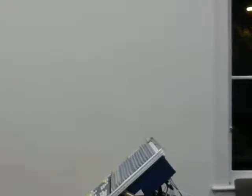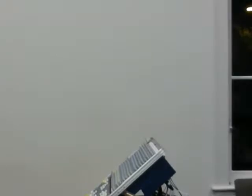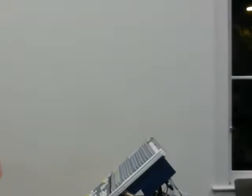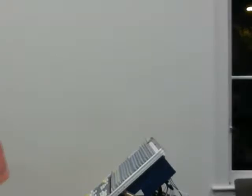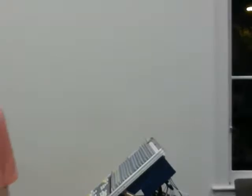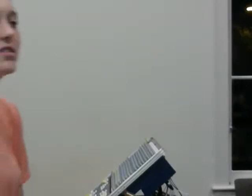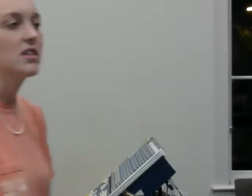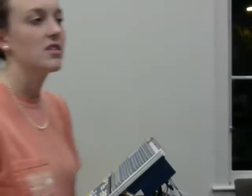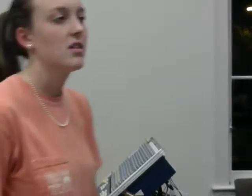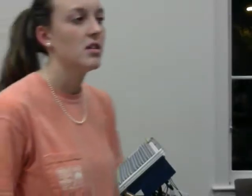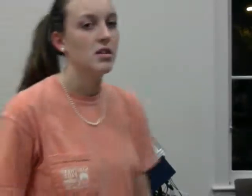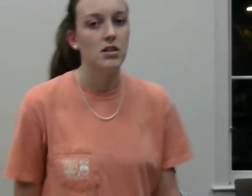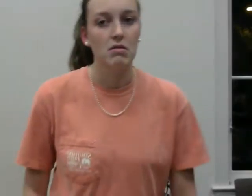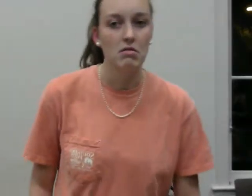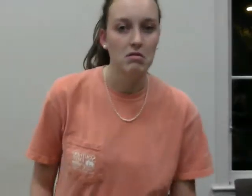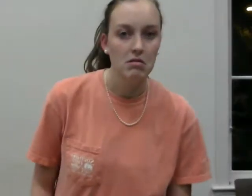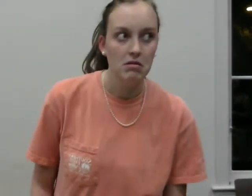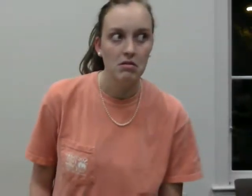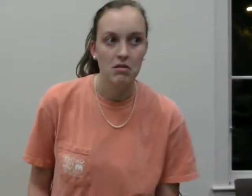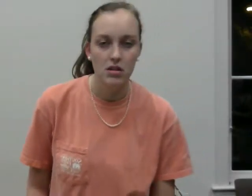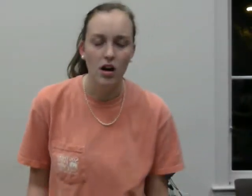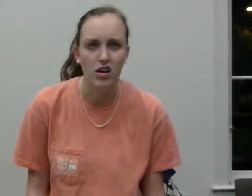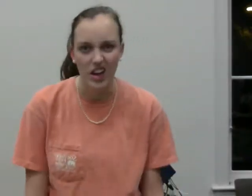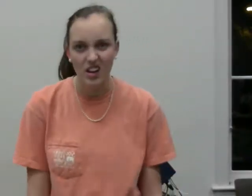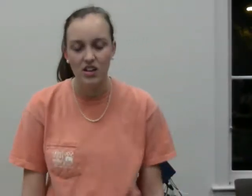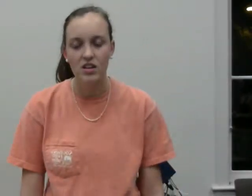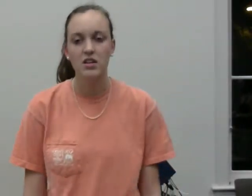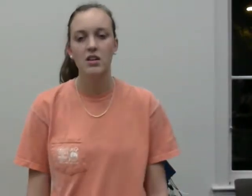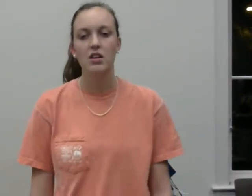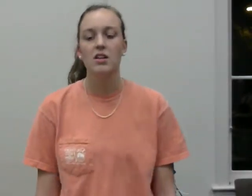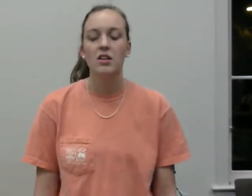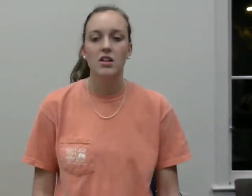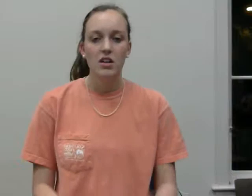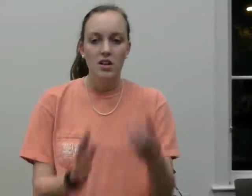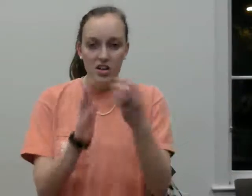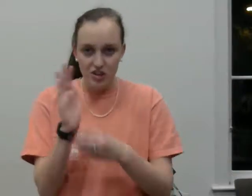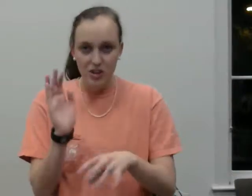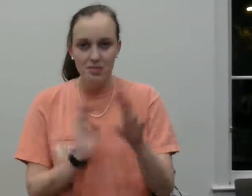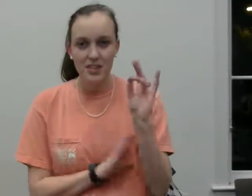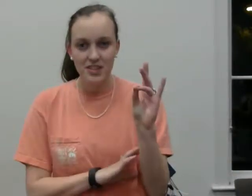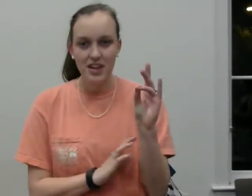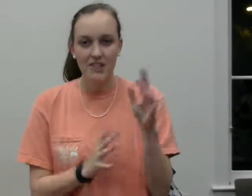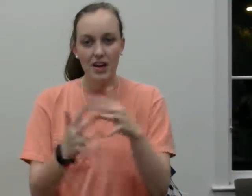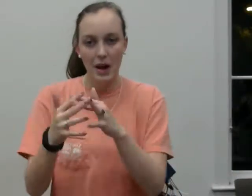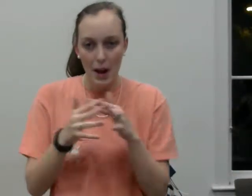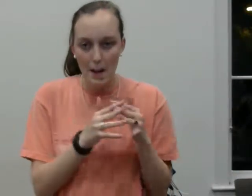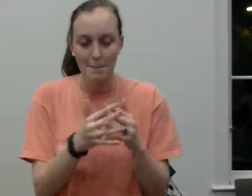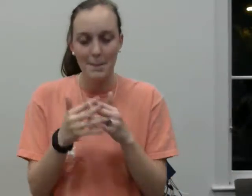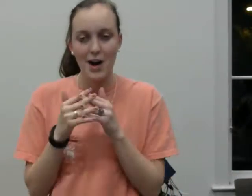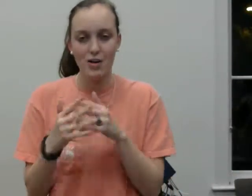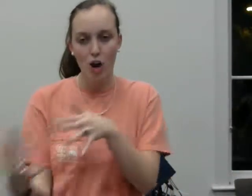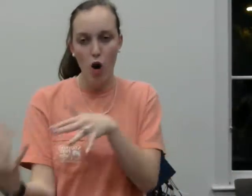Wait, what is Next this? up, American 7th floor, Chapter 7, American Revolution Review Video.